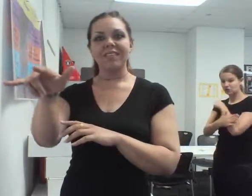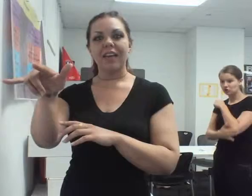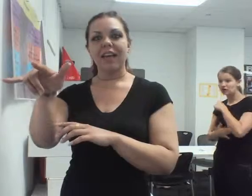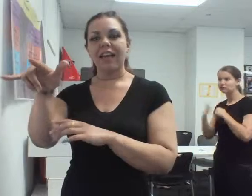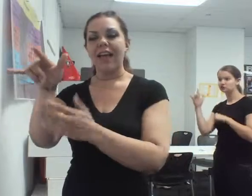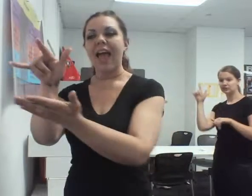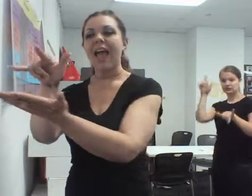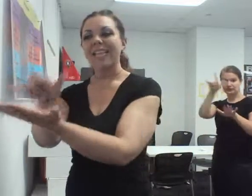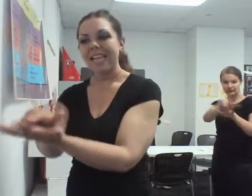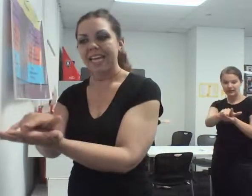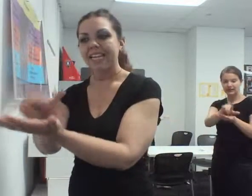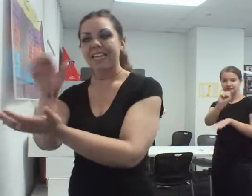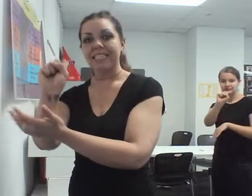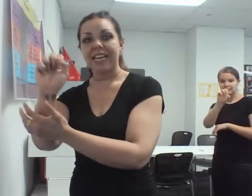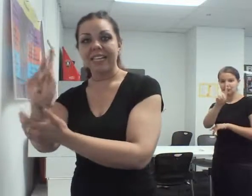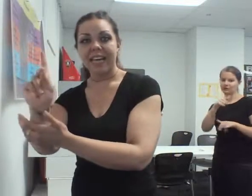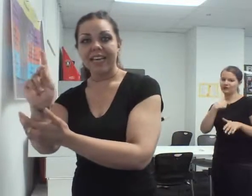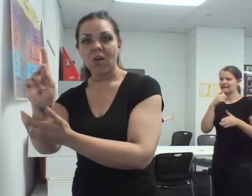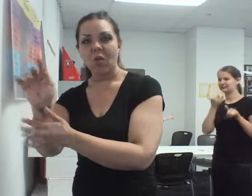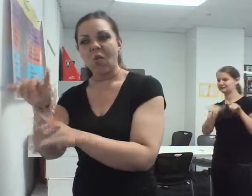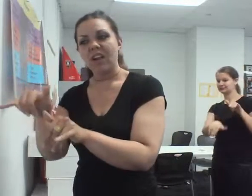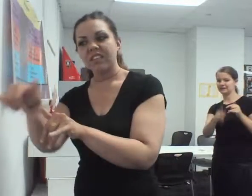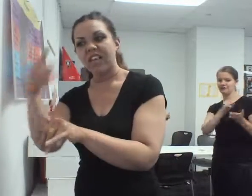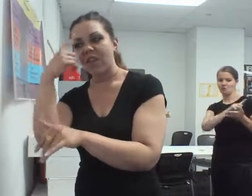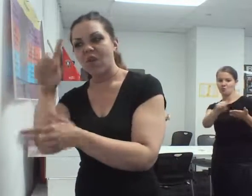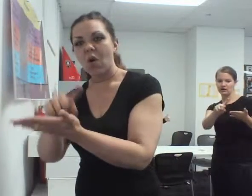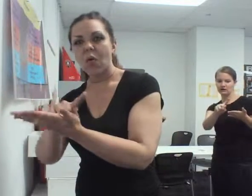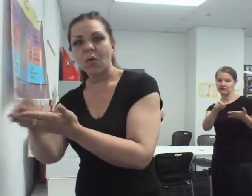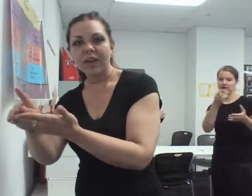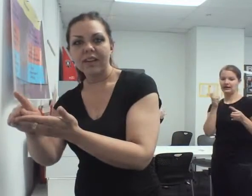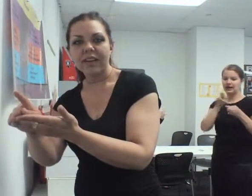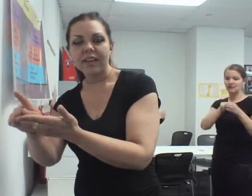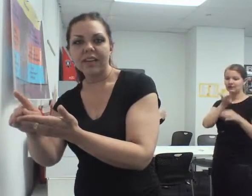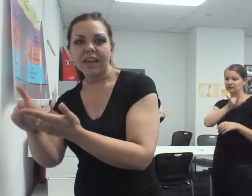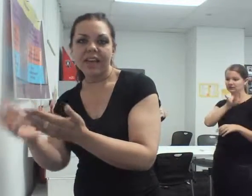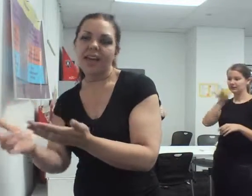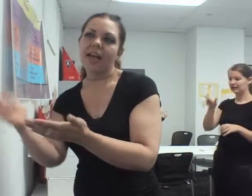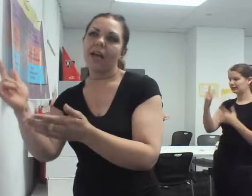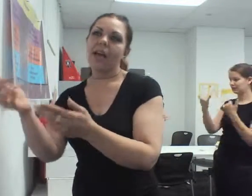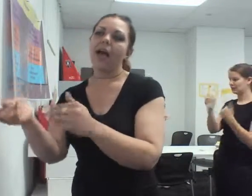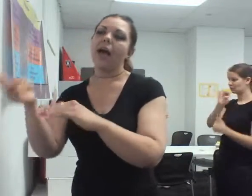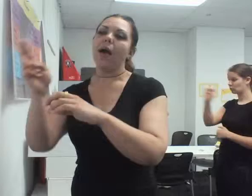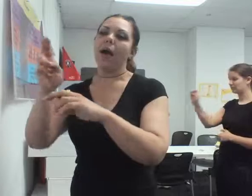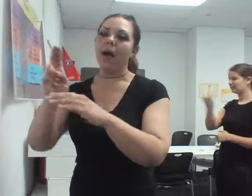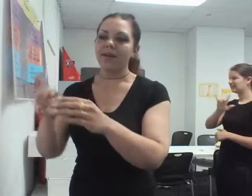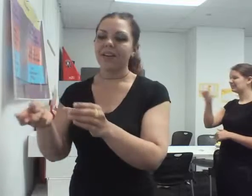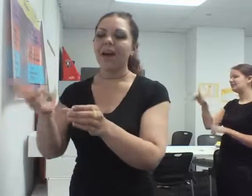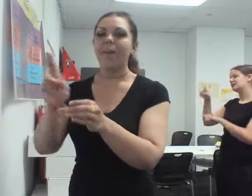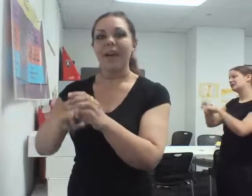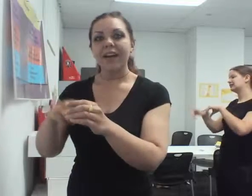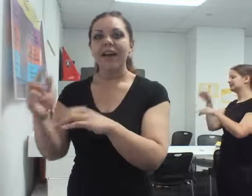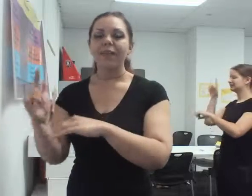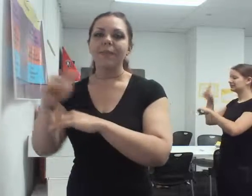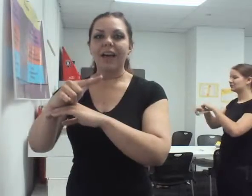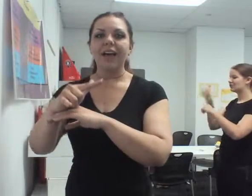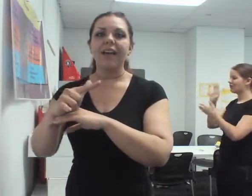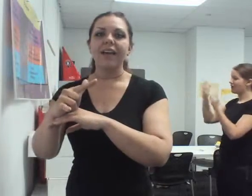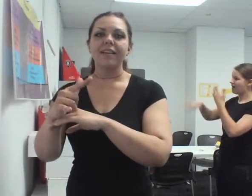I stayed for about a week. Then I hopped back in the plane, and now I'm heading east to come home, but I've been home all the way home to Chicago, so I had to fly